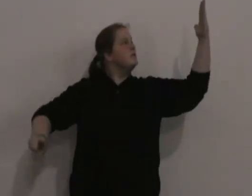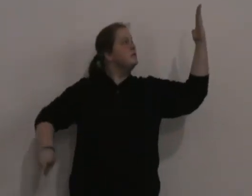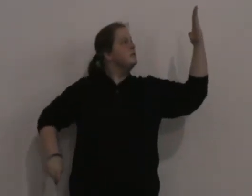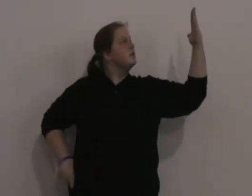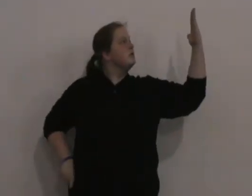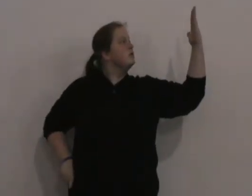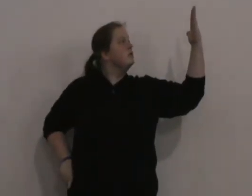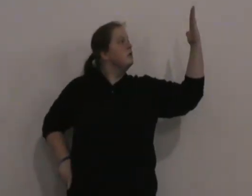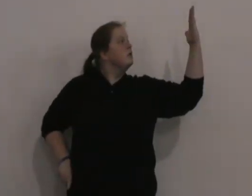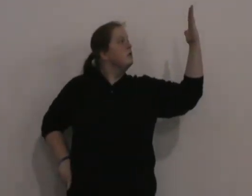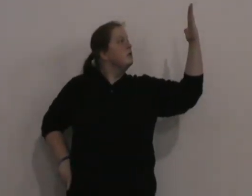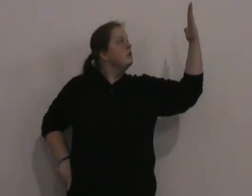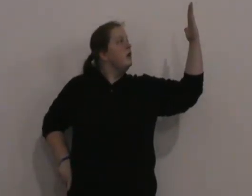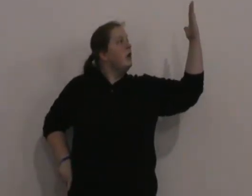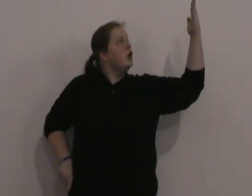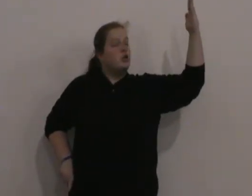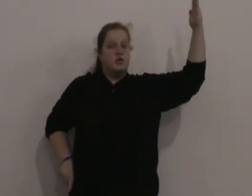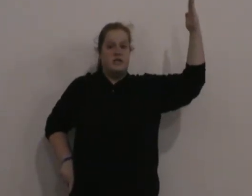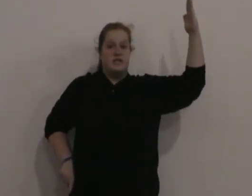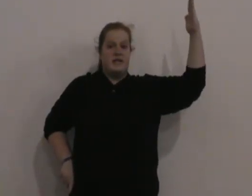places. And you're going to look at this hand.